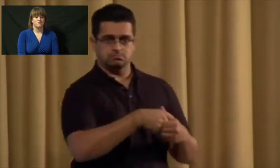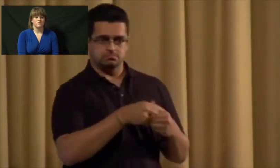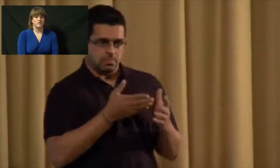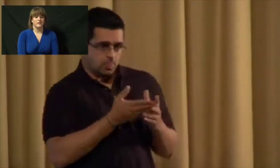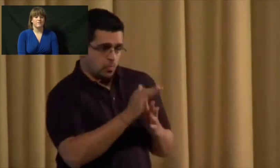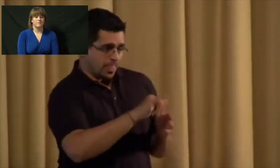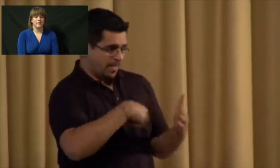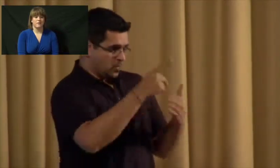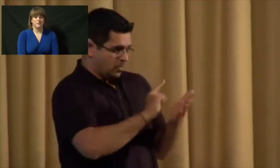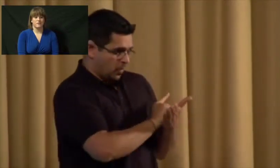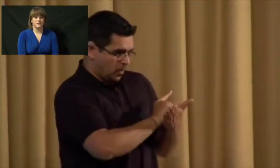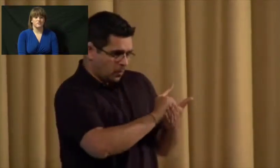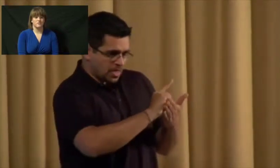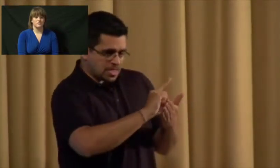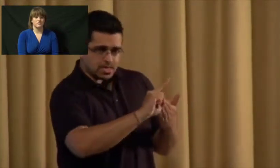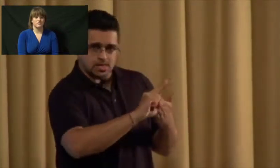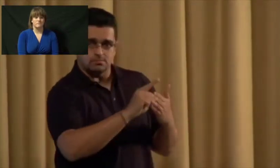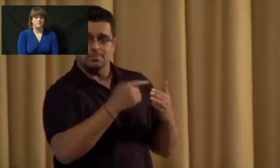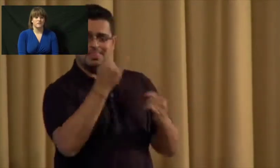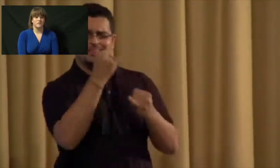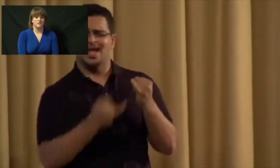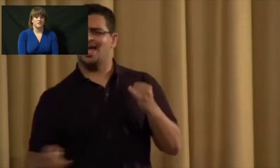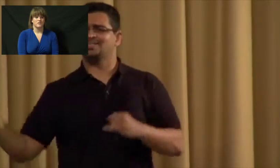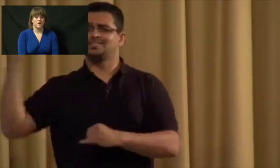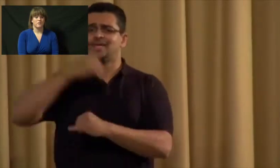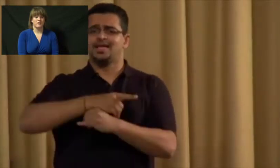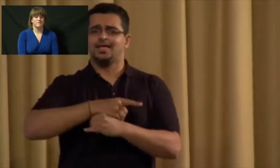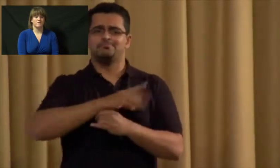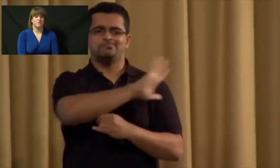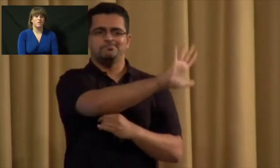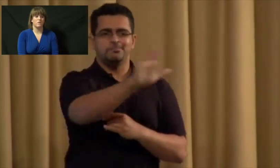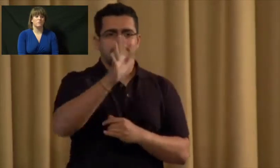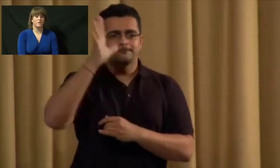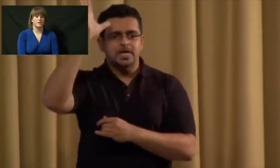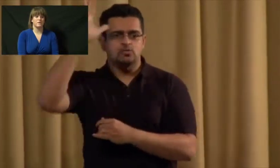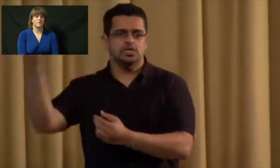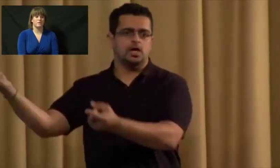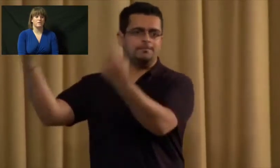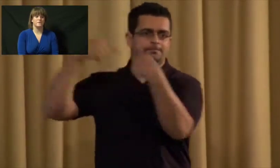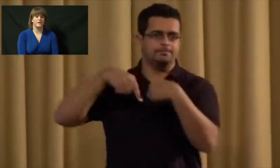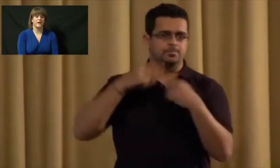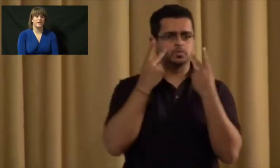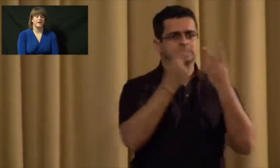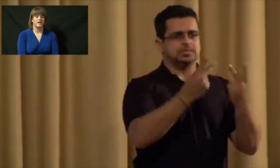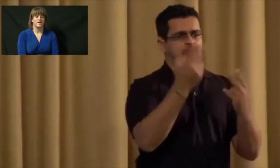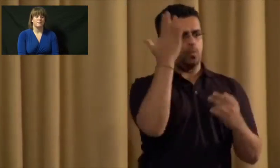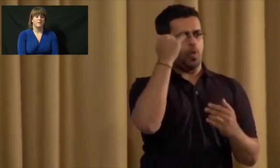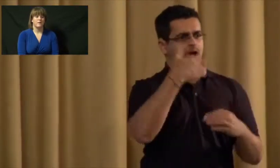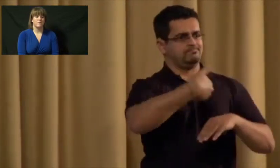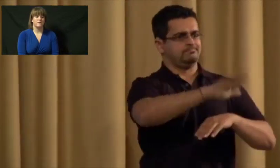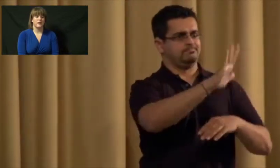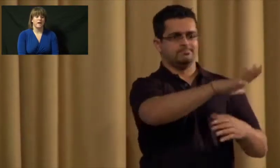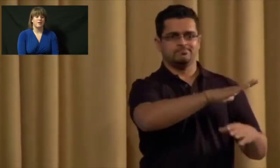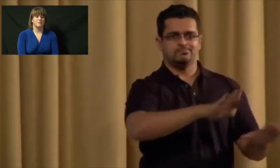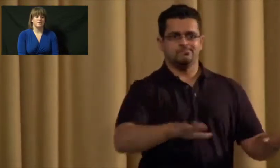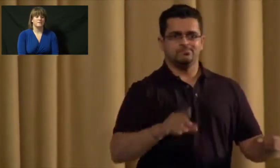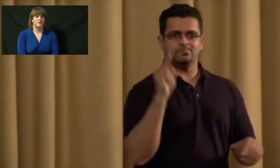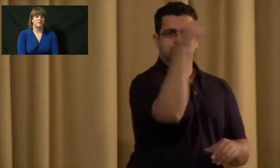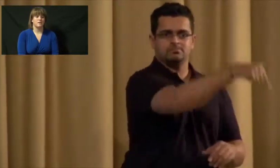and they never met an American. So I went on for a whole week, and one day men and women came and they saw